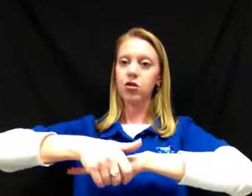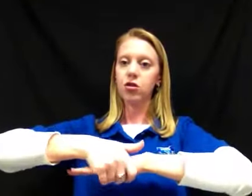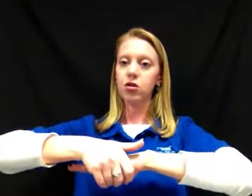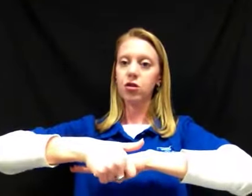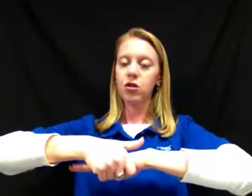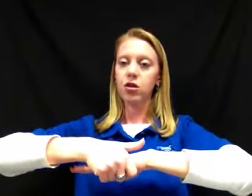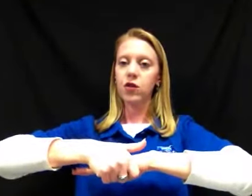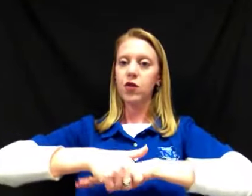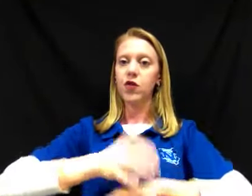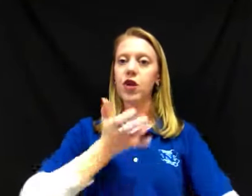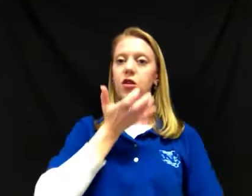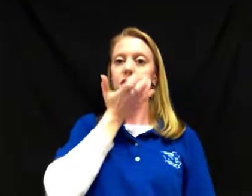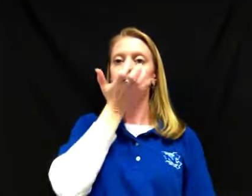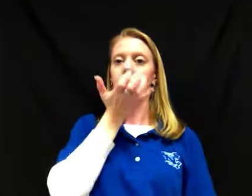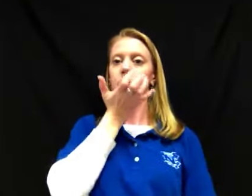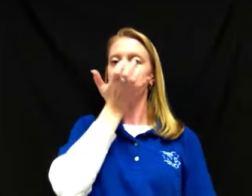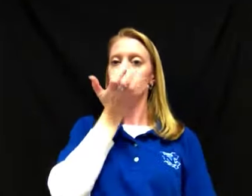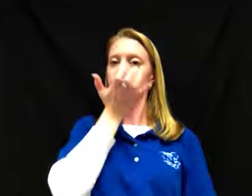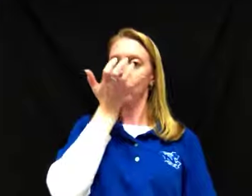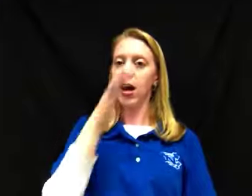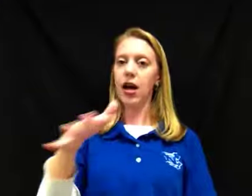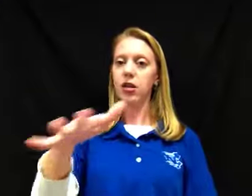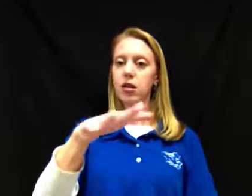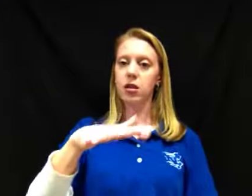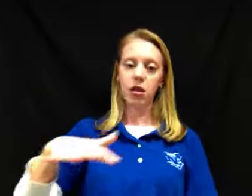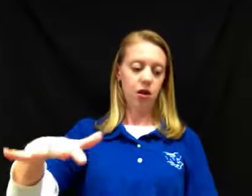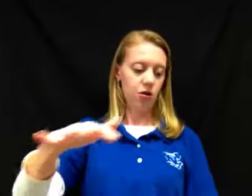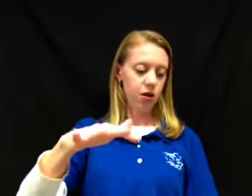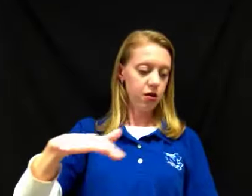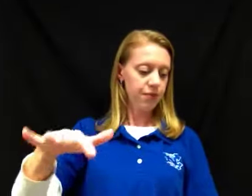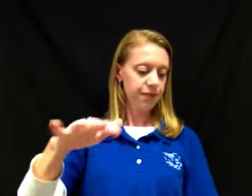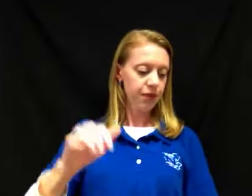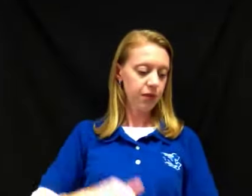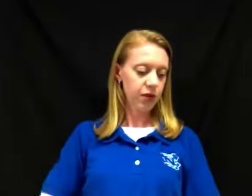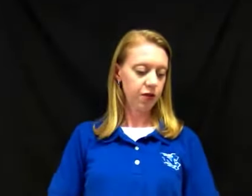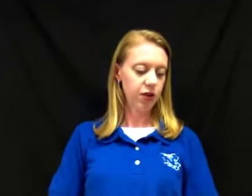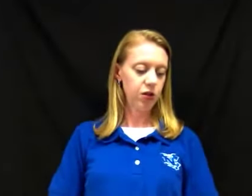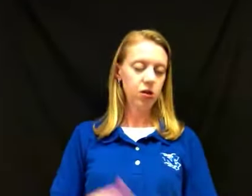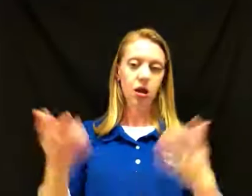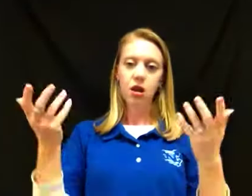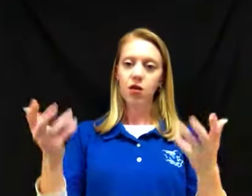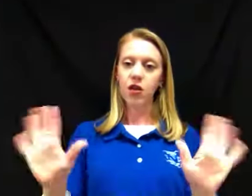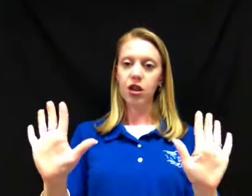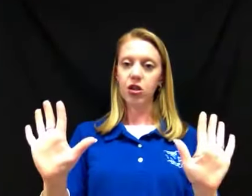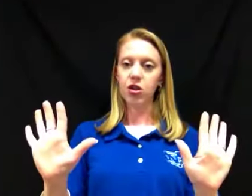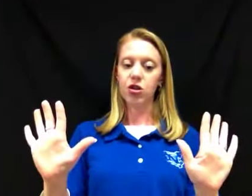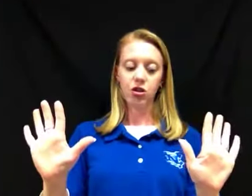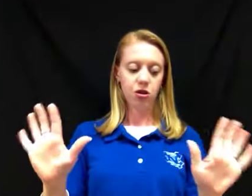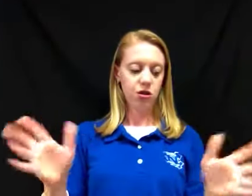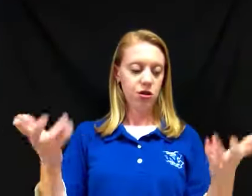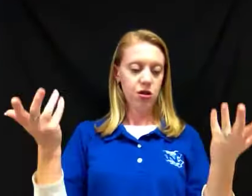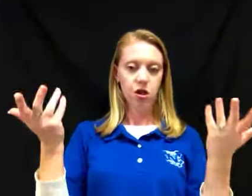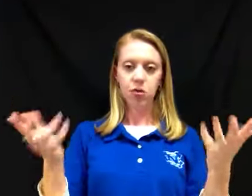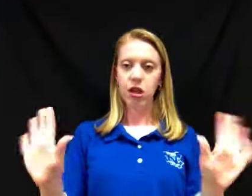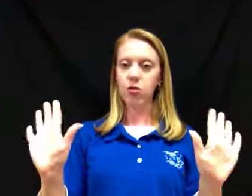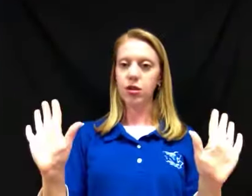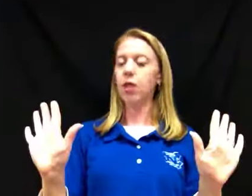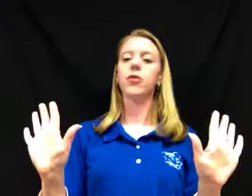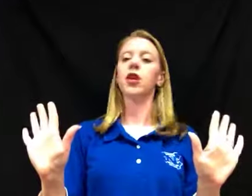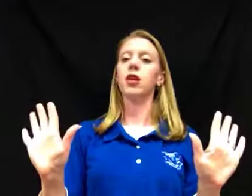English, fields, combination of grass, an area, a field. Finish, to be done with something.